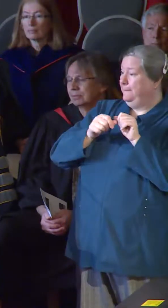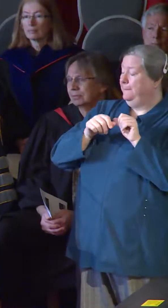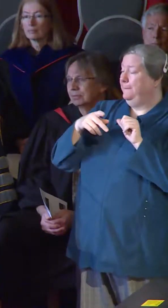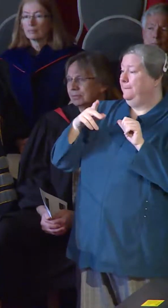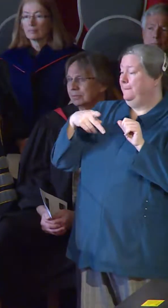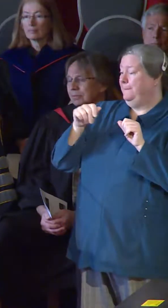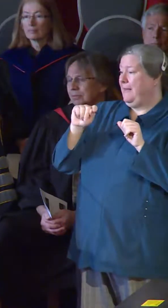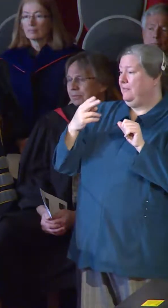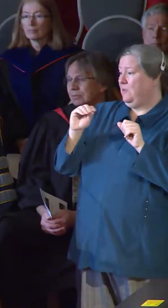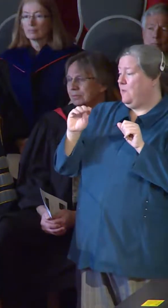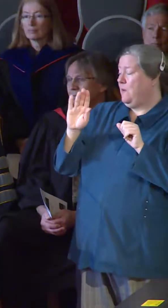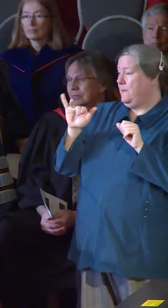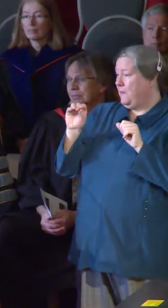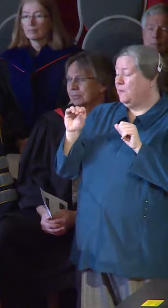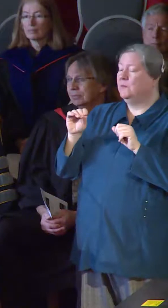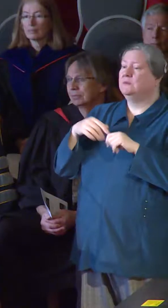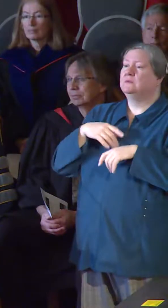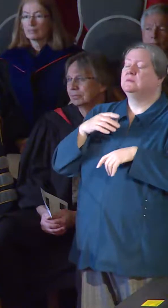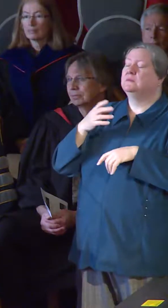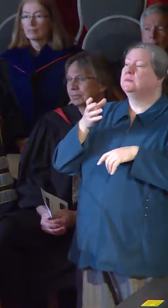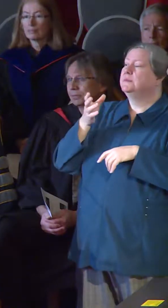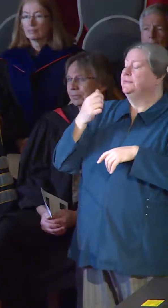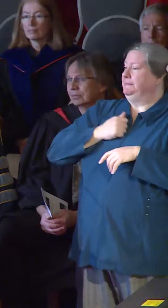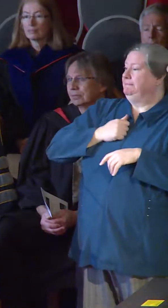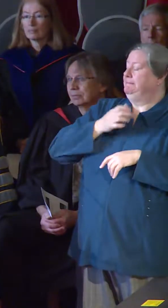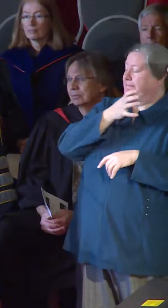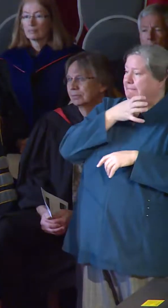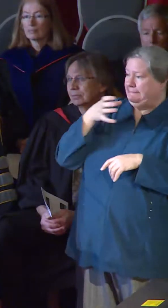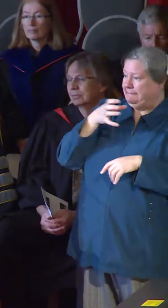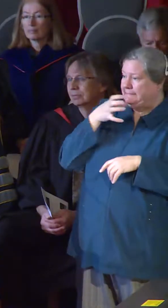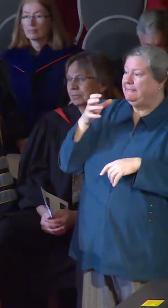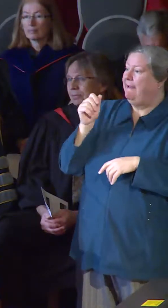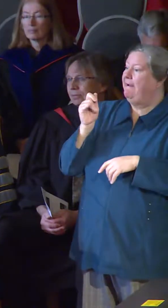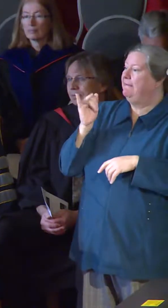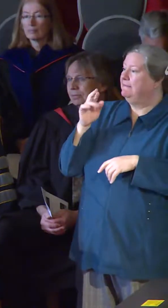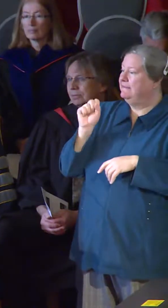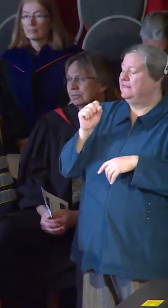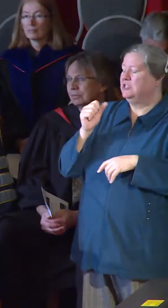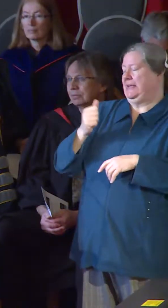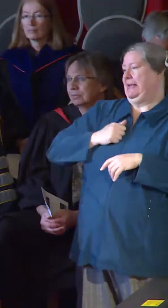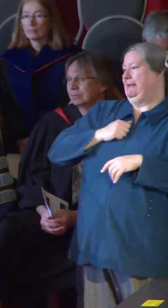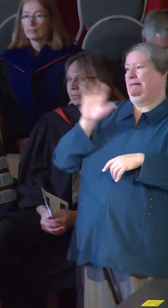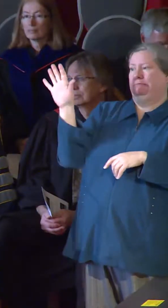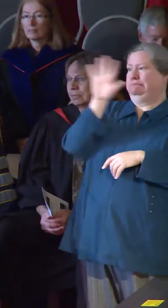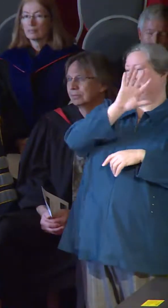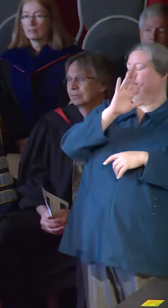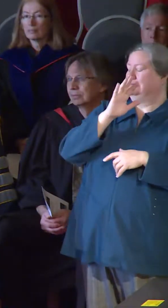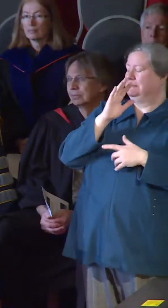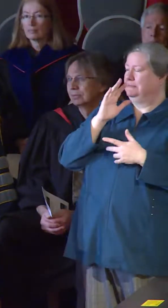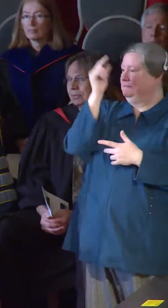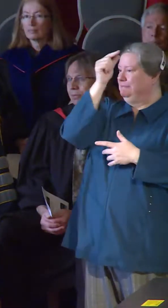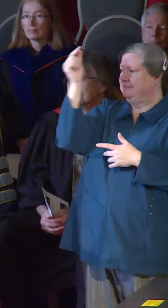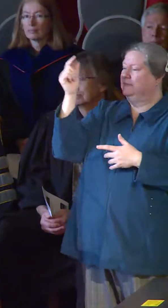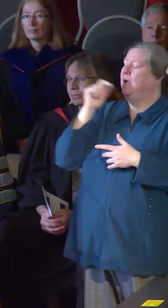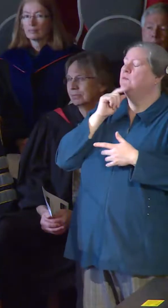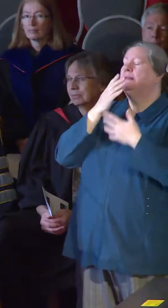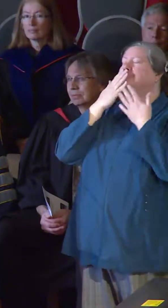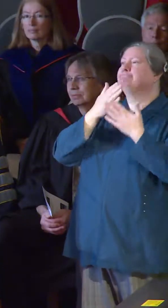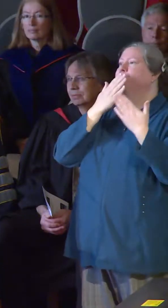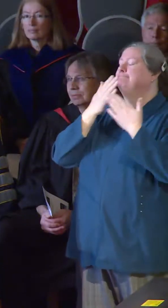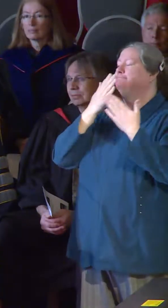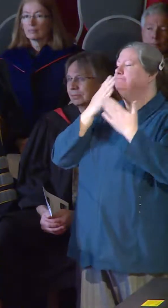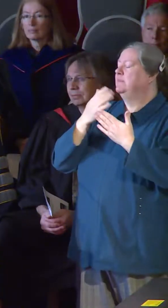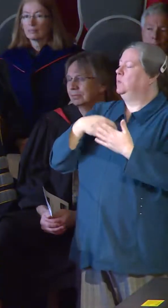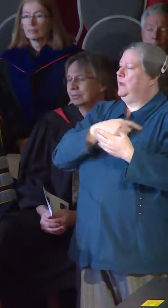of Agriculture, Food and Rural Affairs, and to Canada generally. We have so much to be grateful for. The list